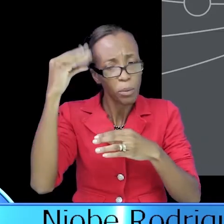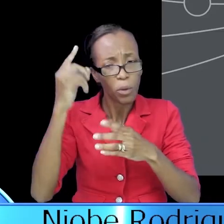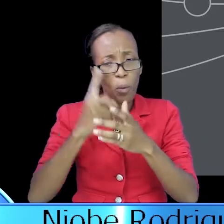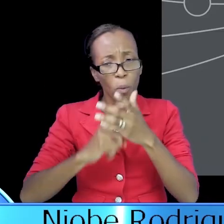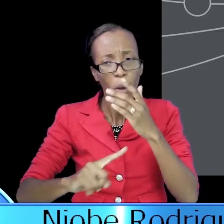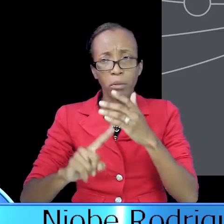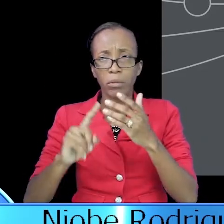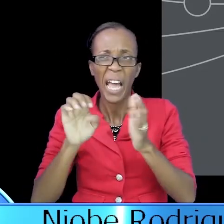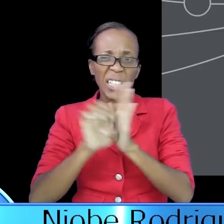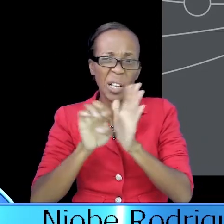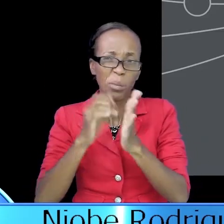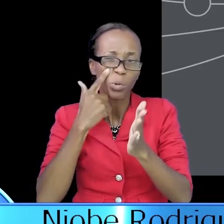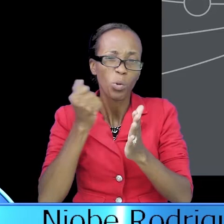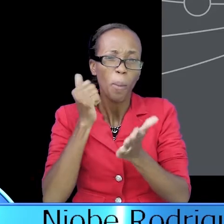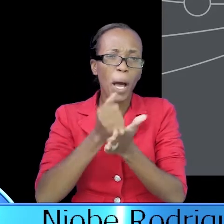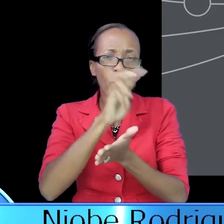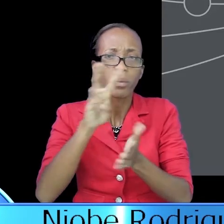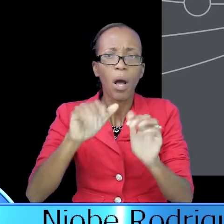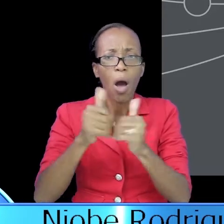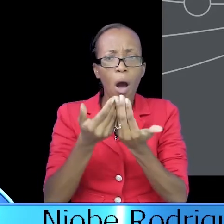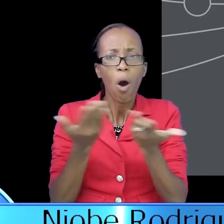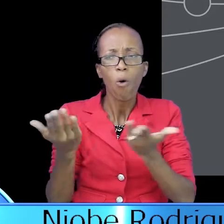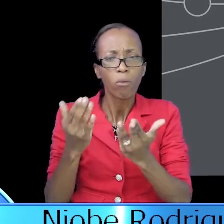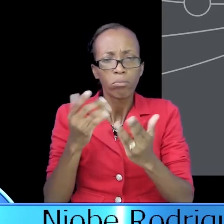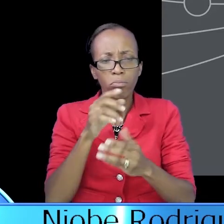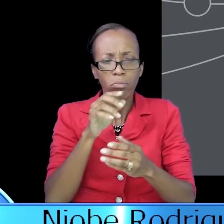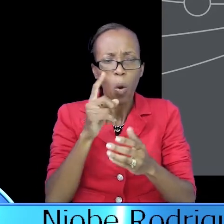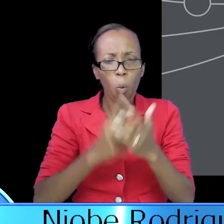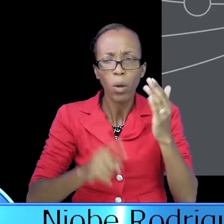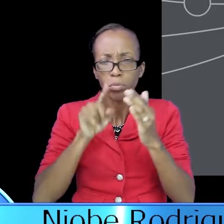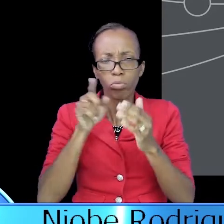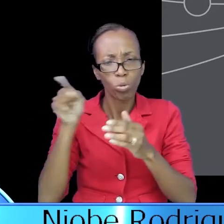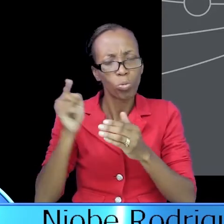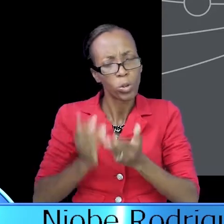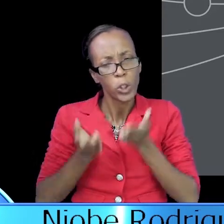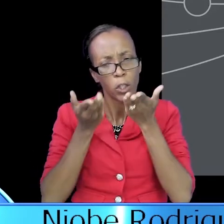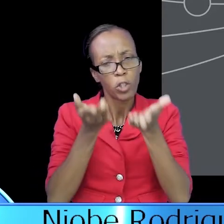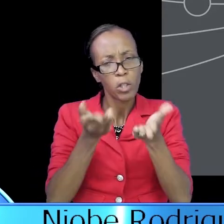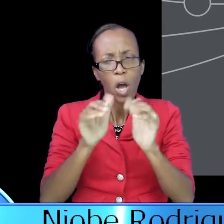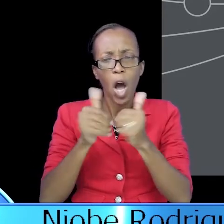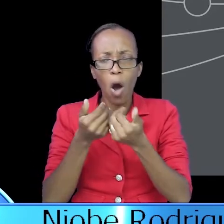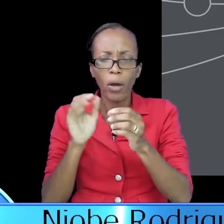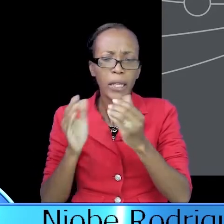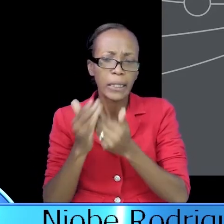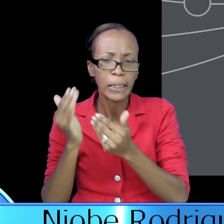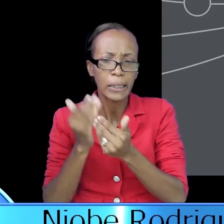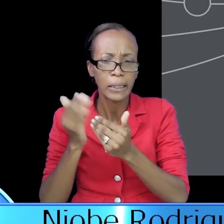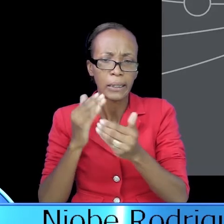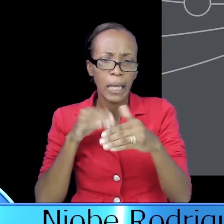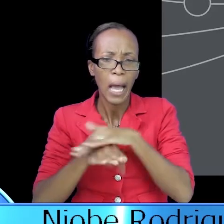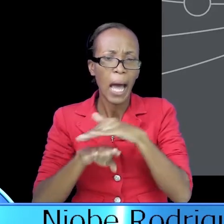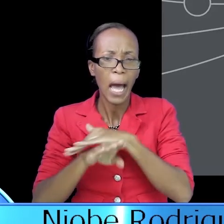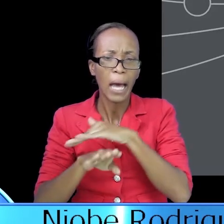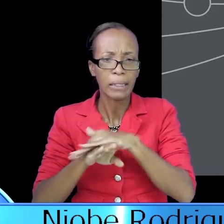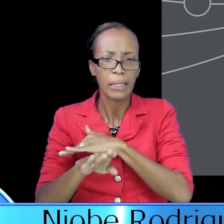very, very knowledgeable about testing. And if you have questions or experiences about local websites, especially like,